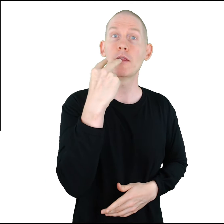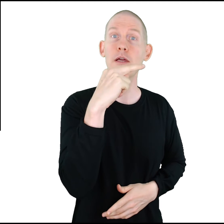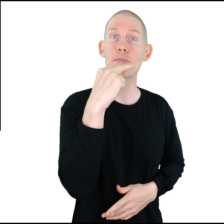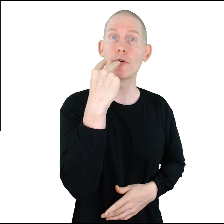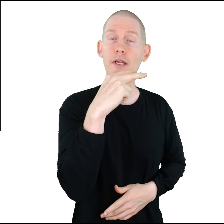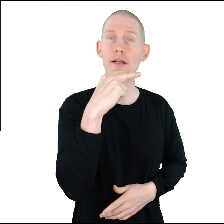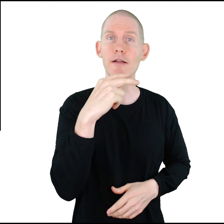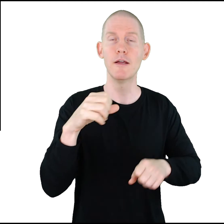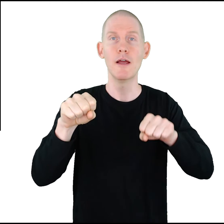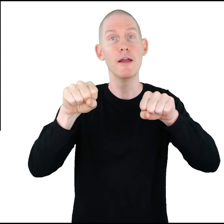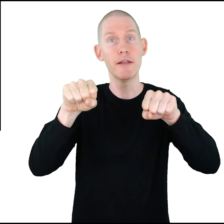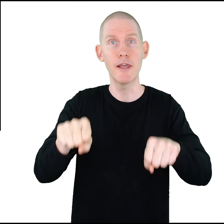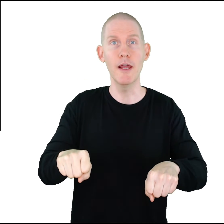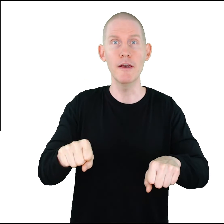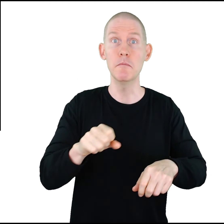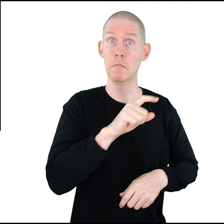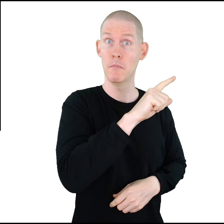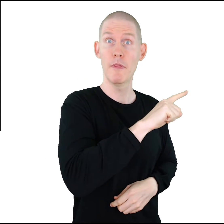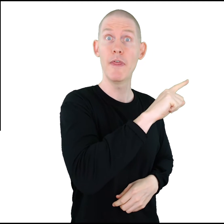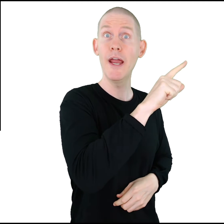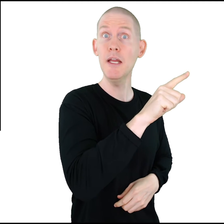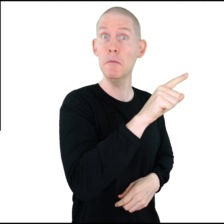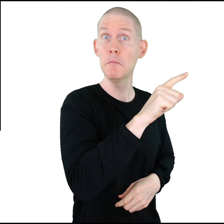Lip read. Can. They.